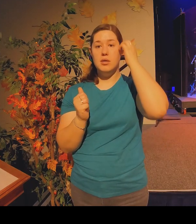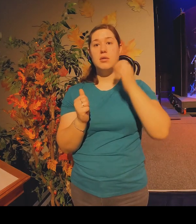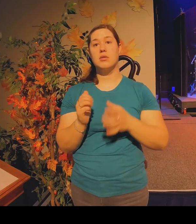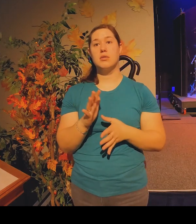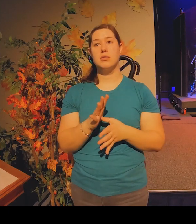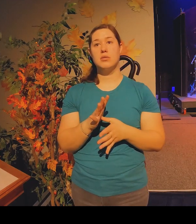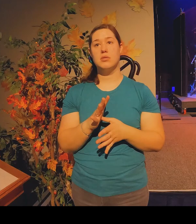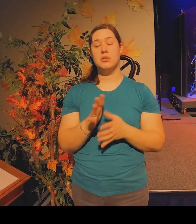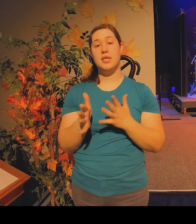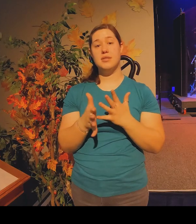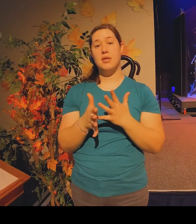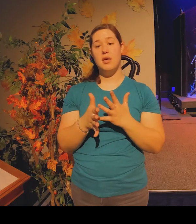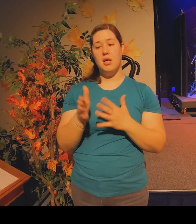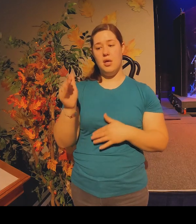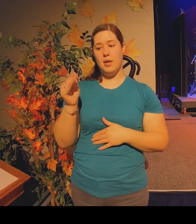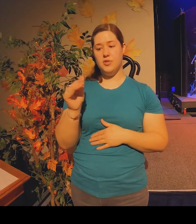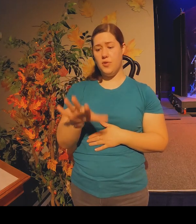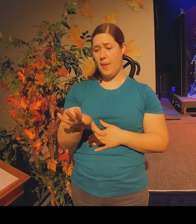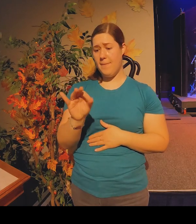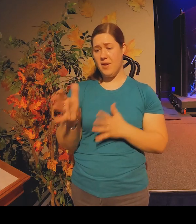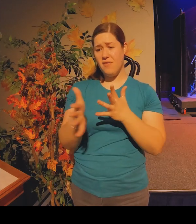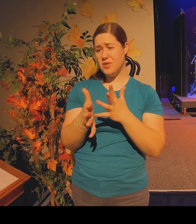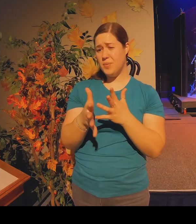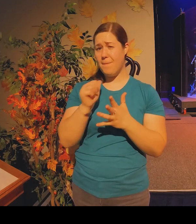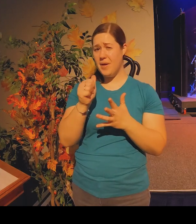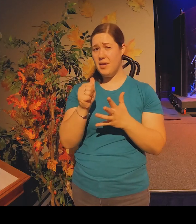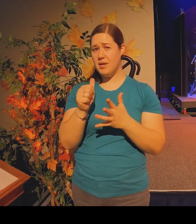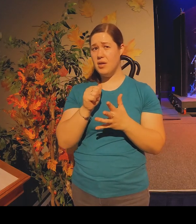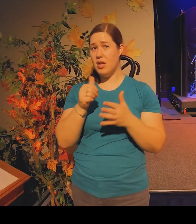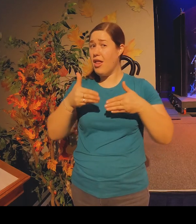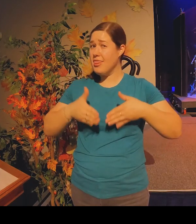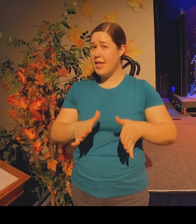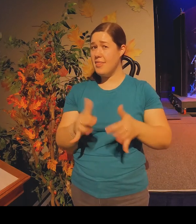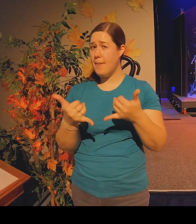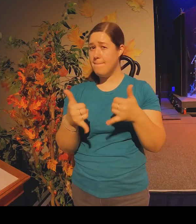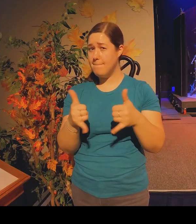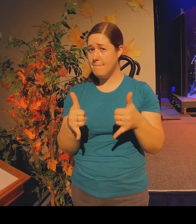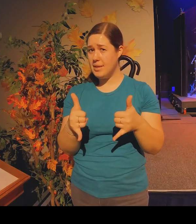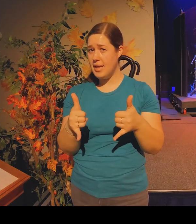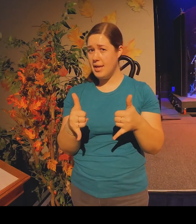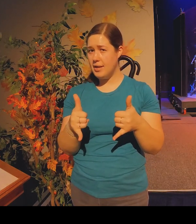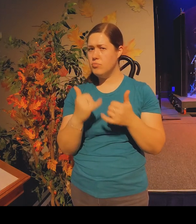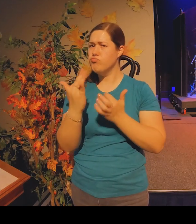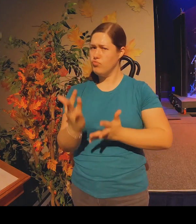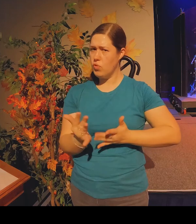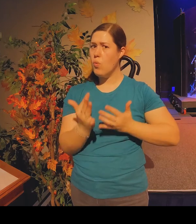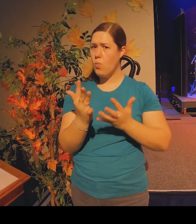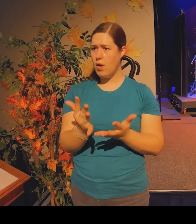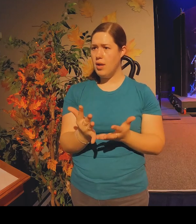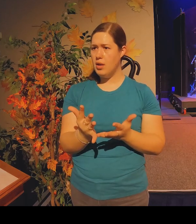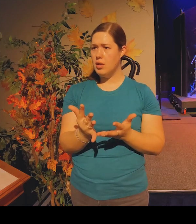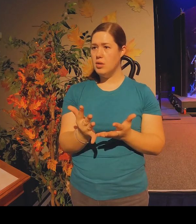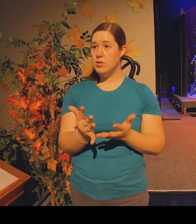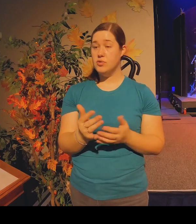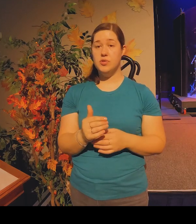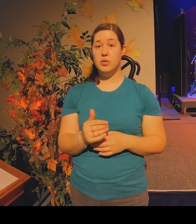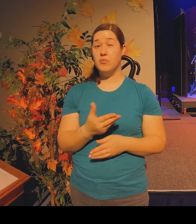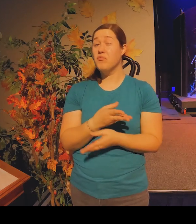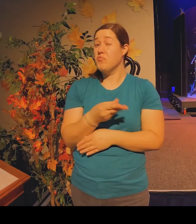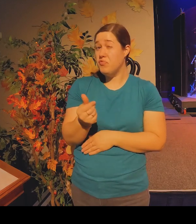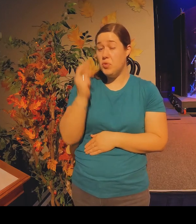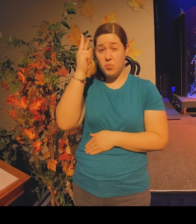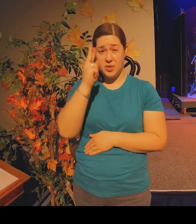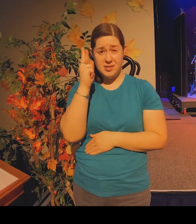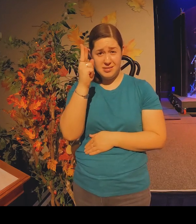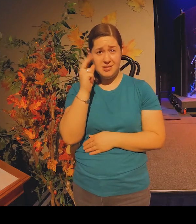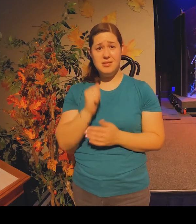player everything that they want, two things will happen, probably. One, it'll go to their head and they'll be ruined, or they'll